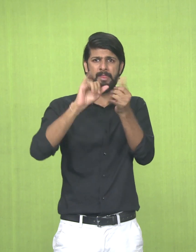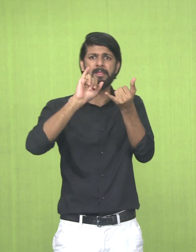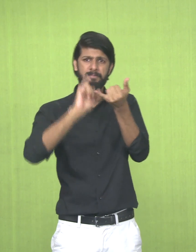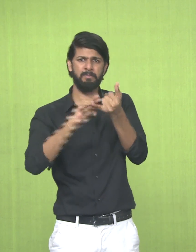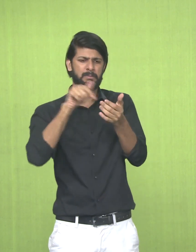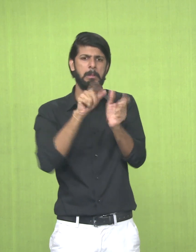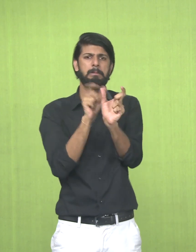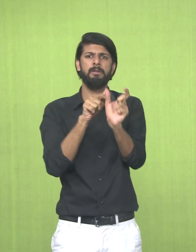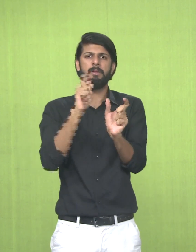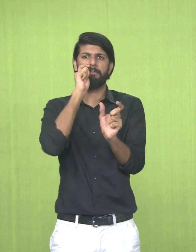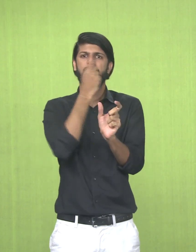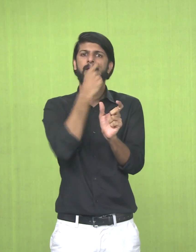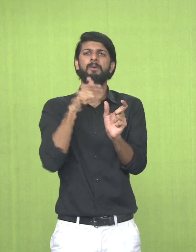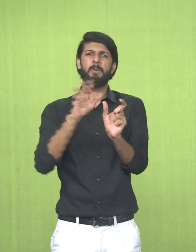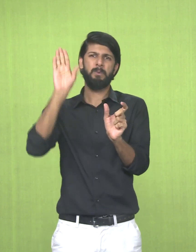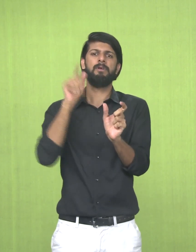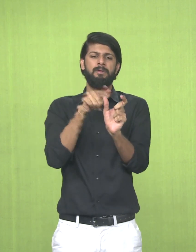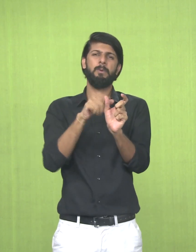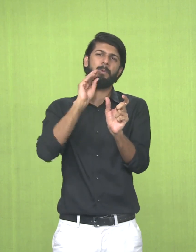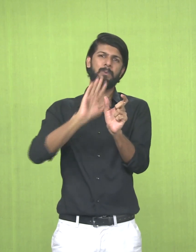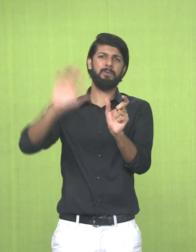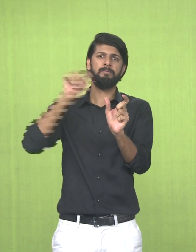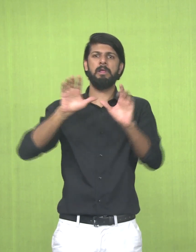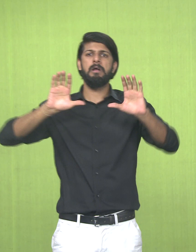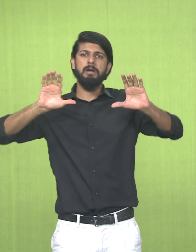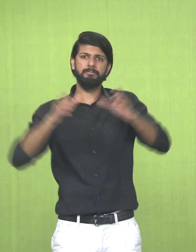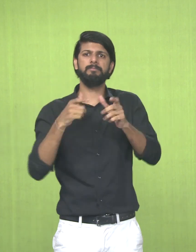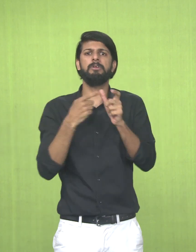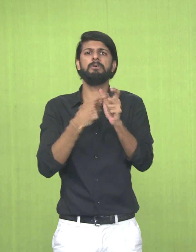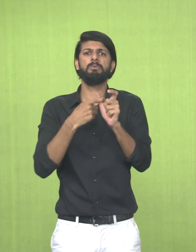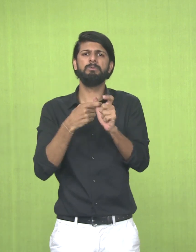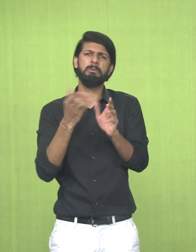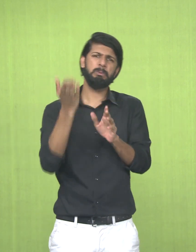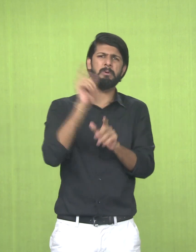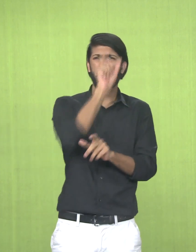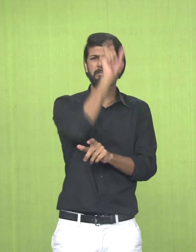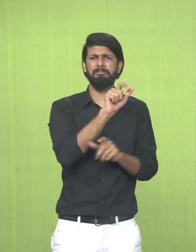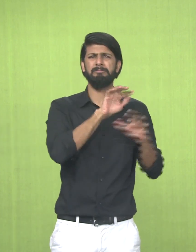These caves were discovered in 1819 by army officers